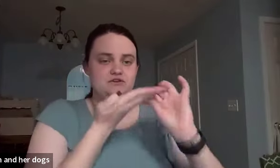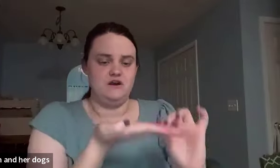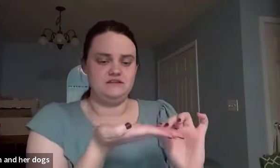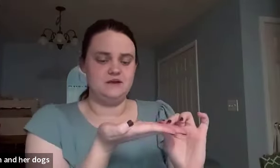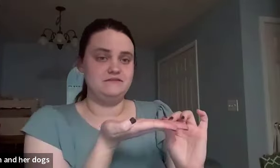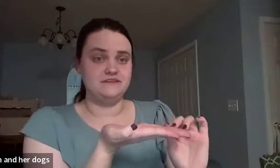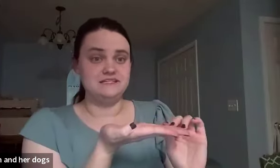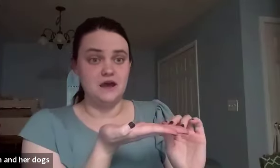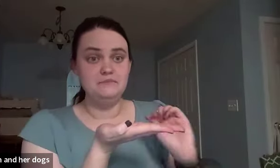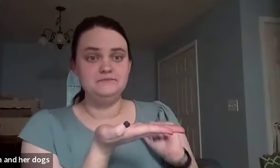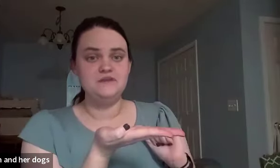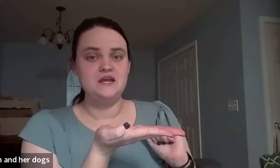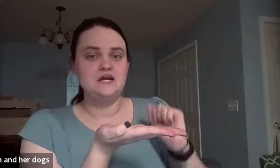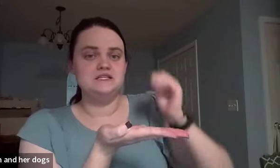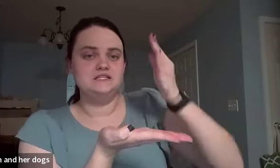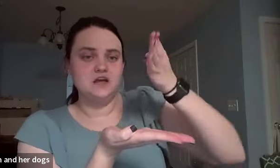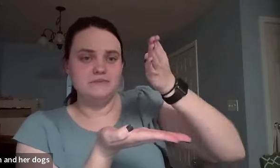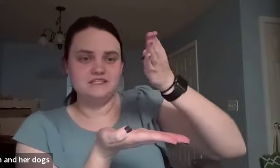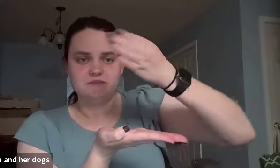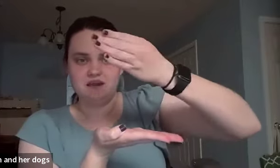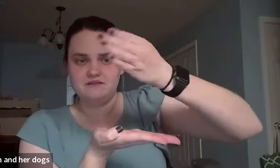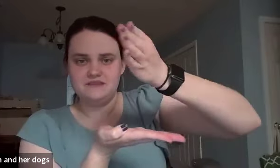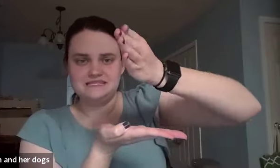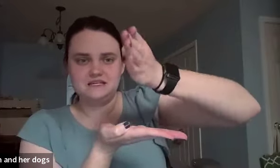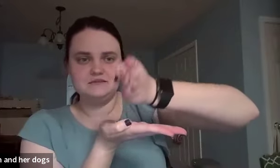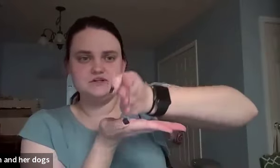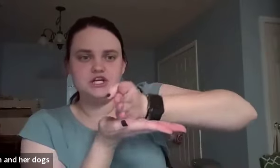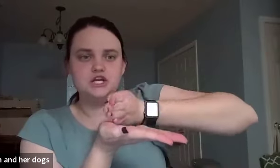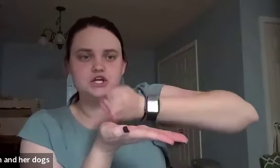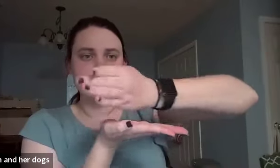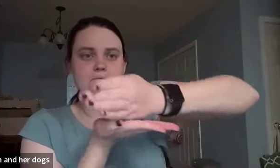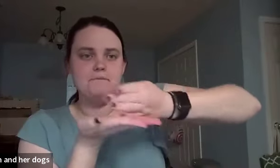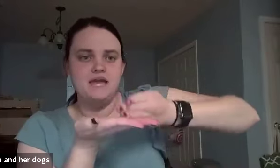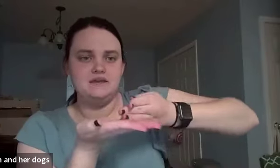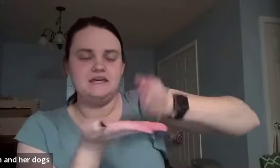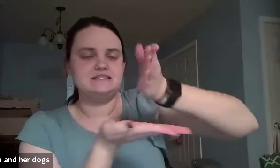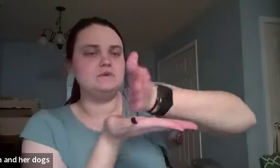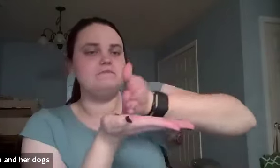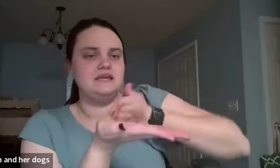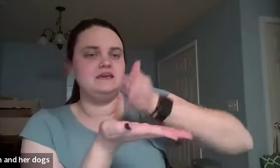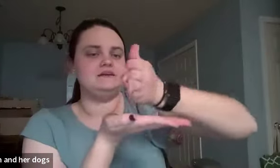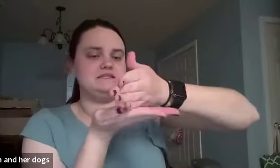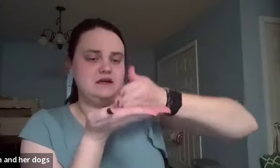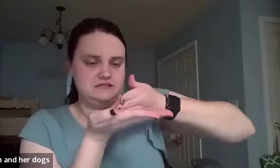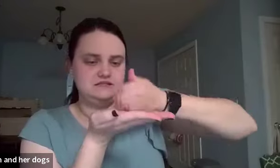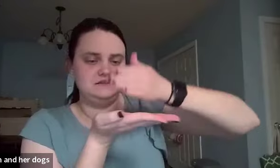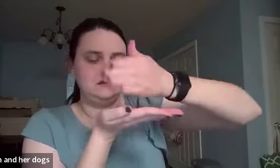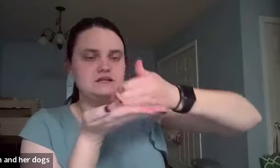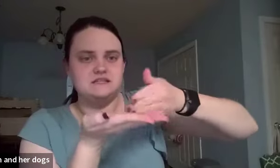your non-dominant fist up. Dominant's going to be kind of in this slicing motion, and you're going to make, it's like you're making a slice, like cutting a